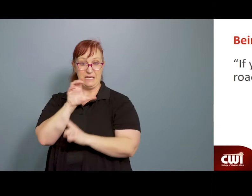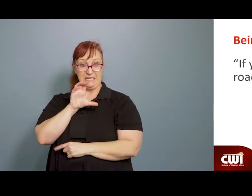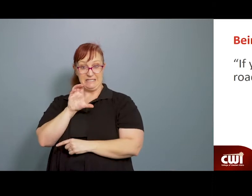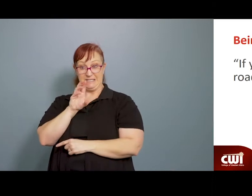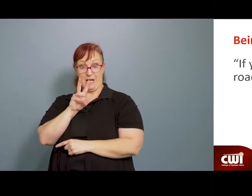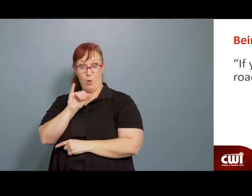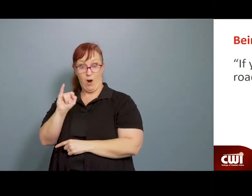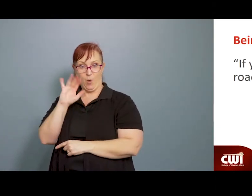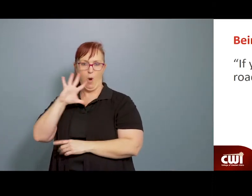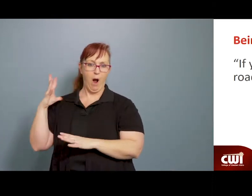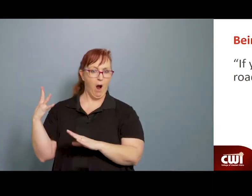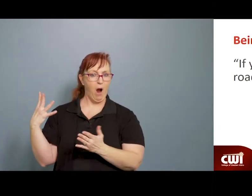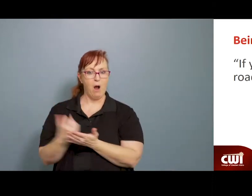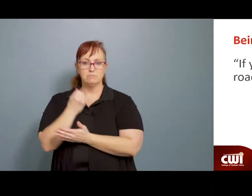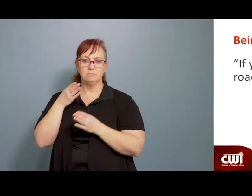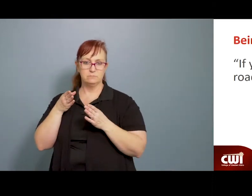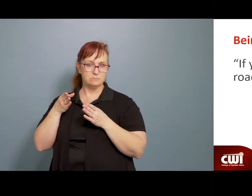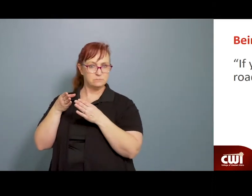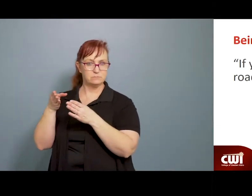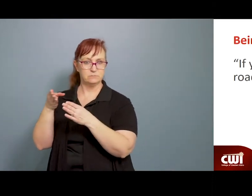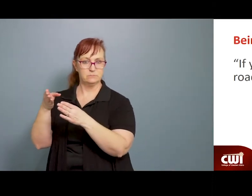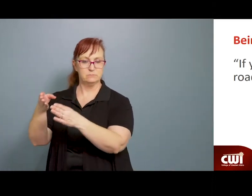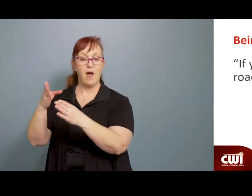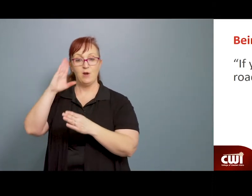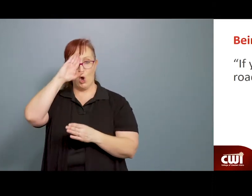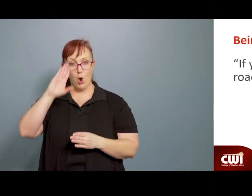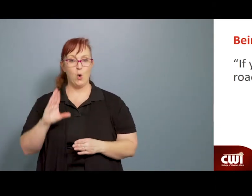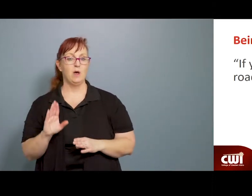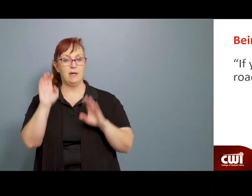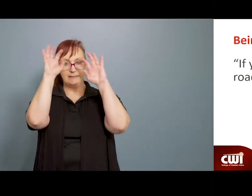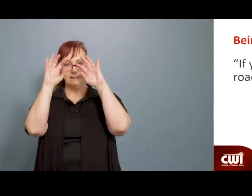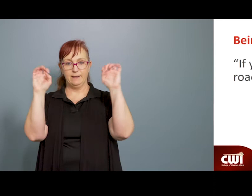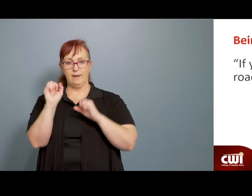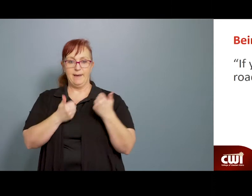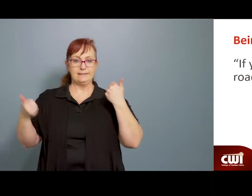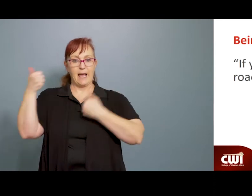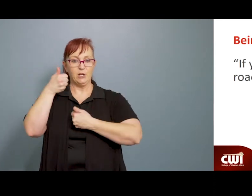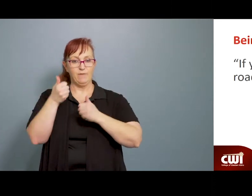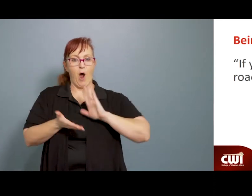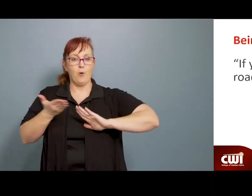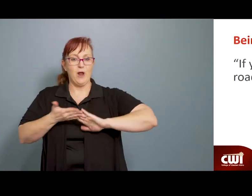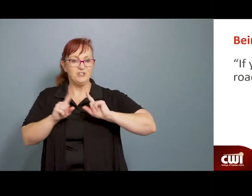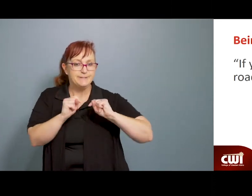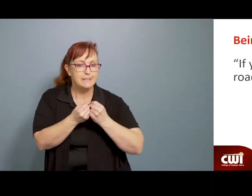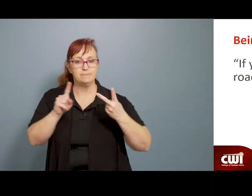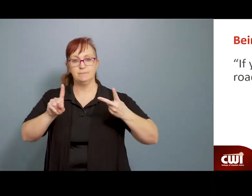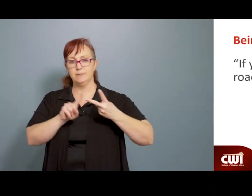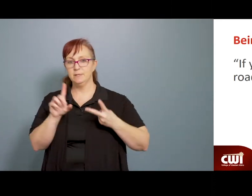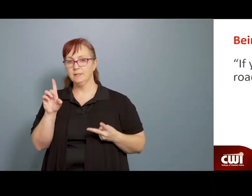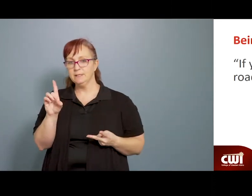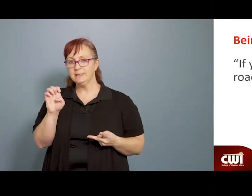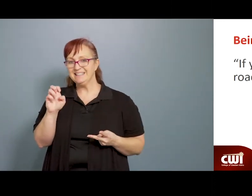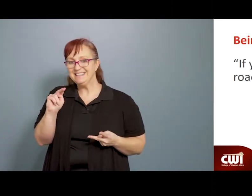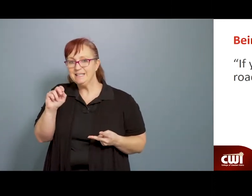on. And I know that the executive operations team is working on this, our deans, our department chairs,